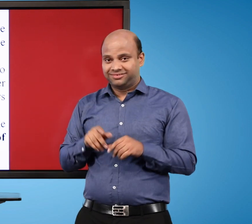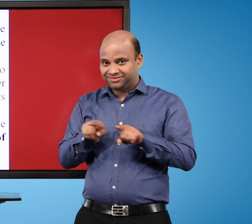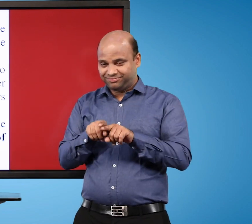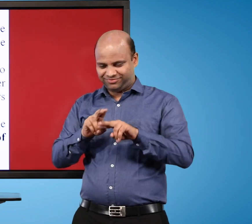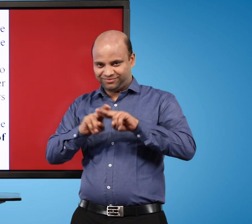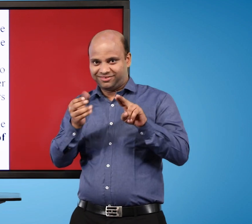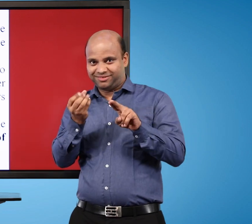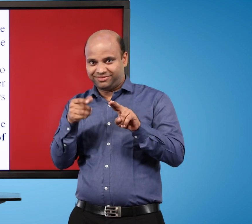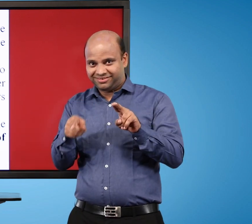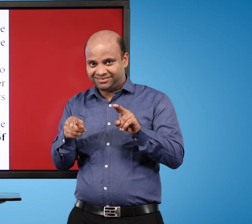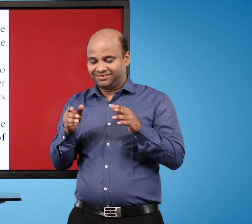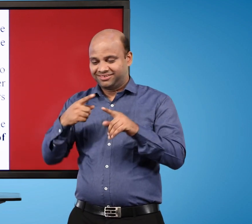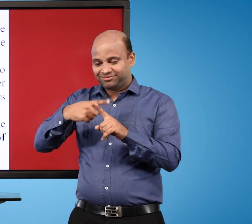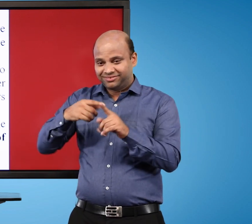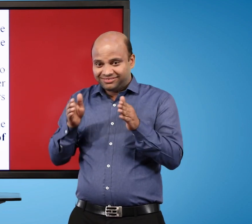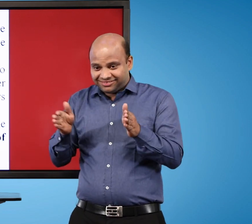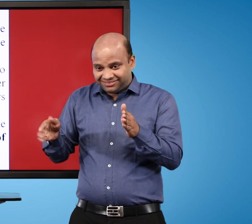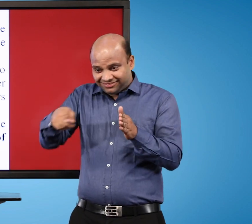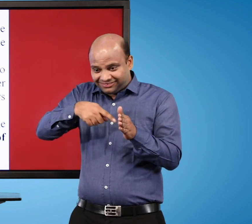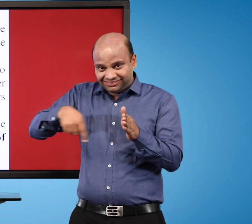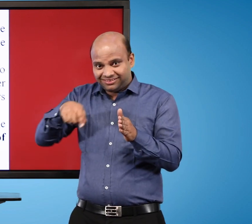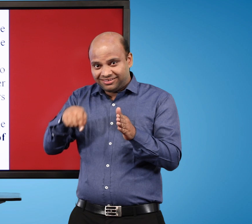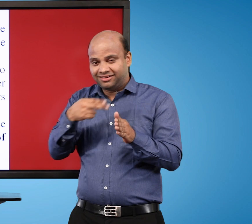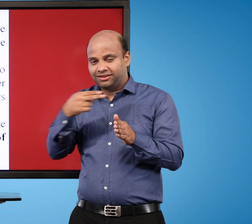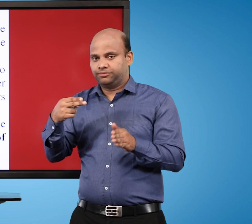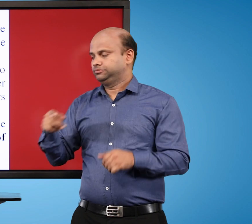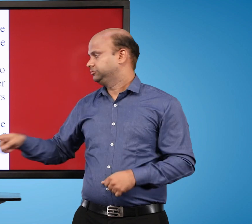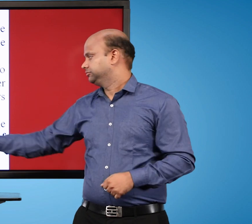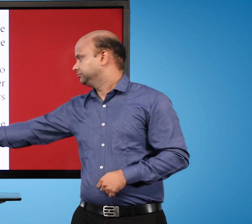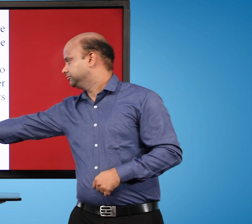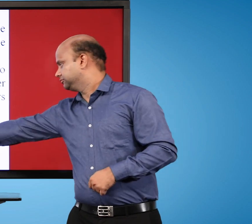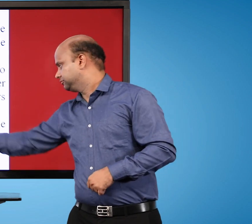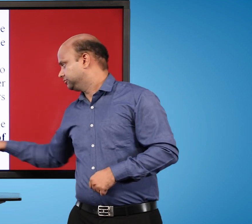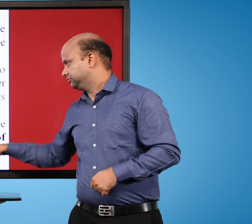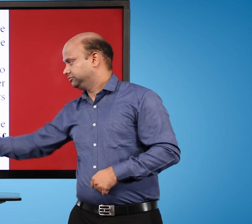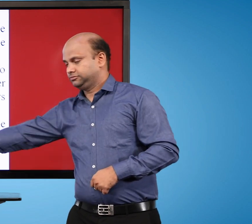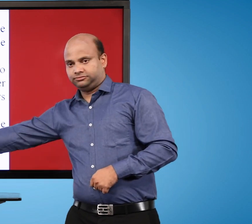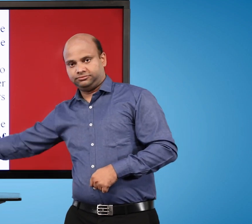This property is known as the closure property for addition of whole numbers.